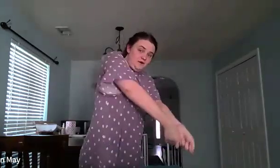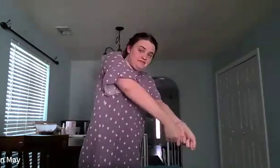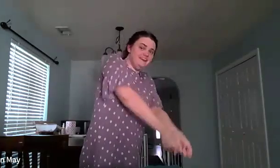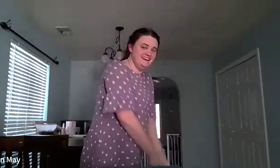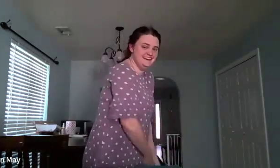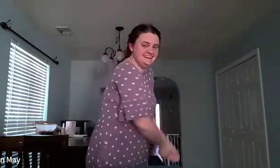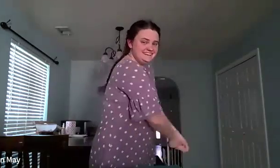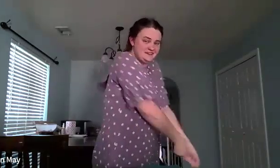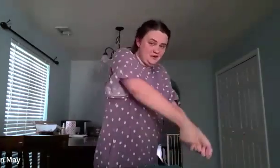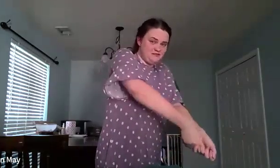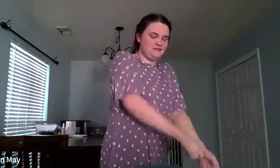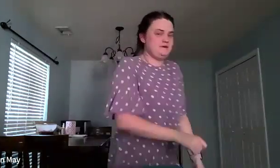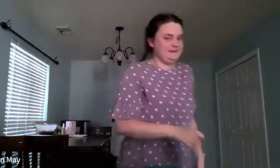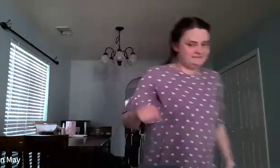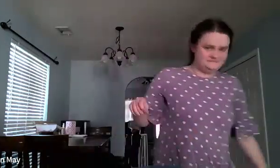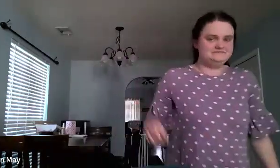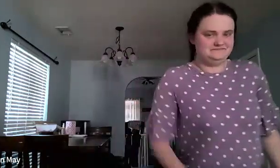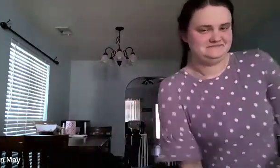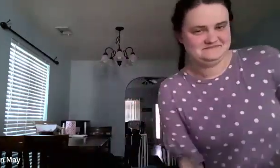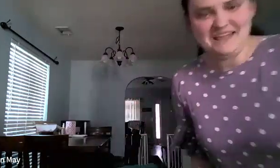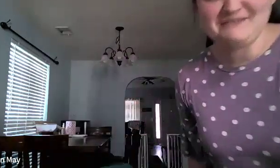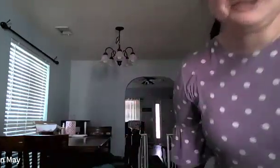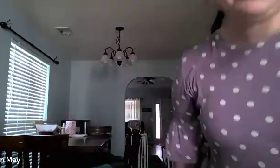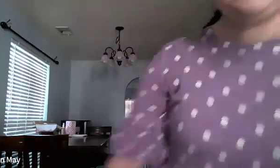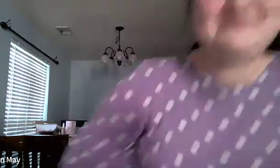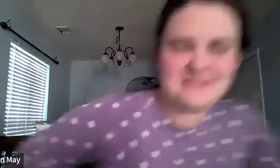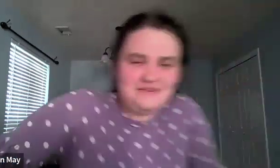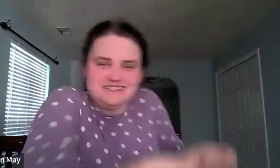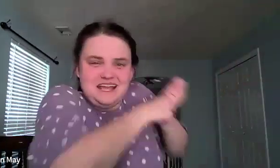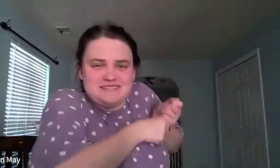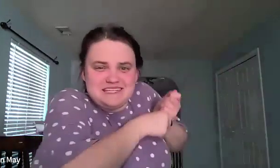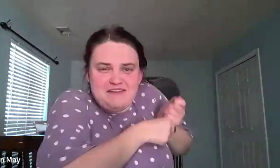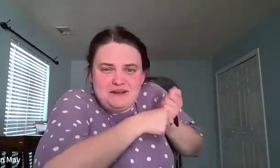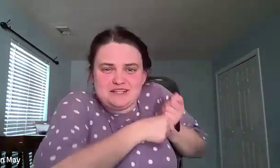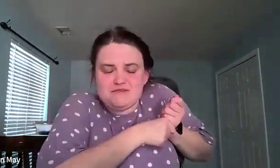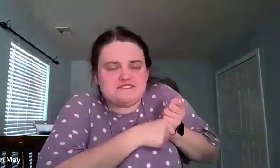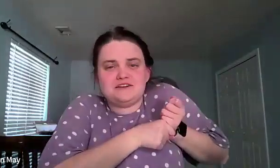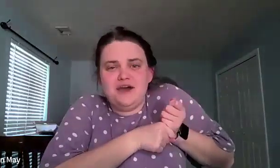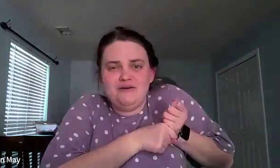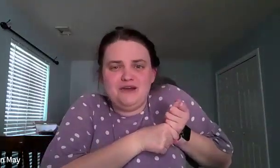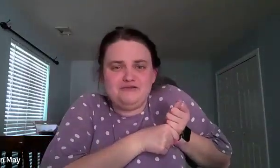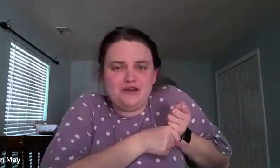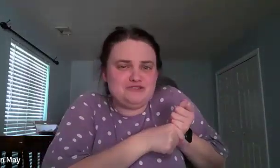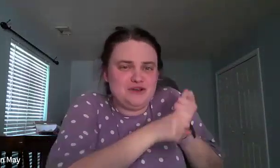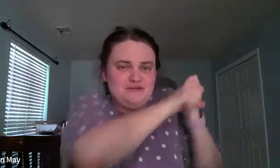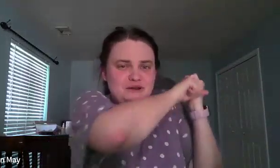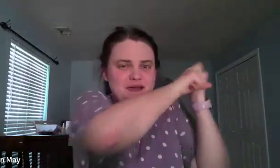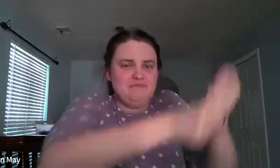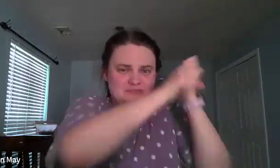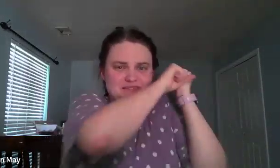golf, like you're putting. I was trying to, but then I was seeing everyone else and I was like, no, you don't go up with the